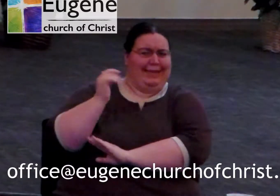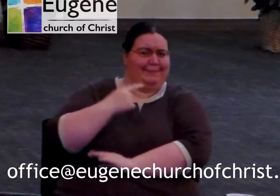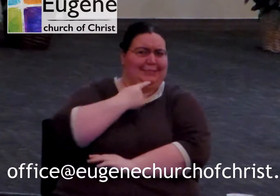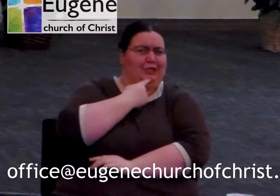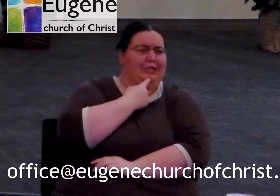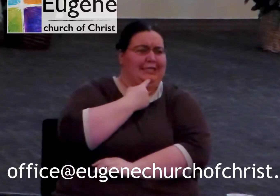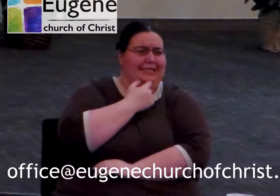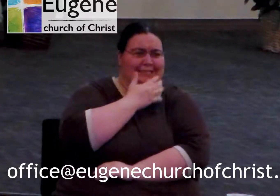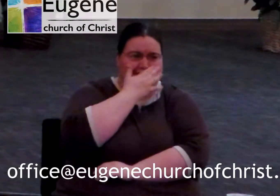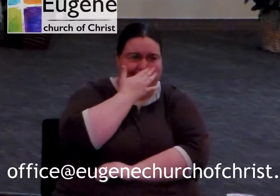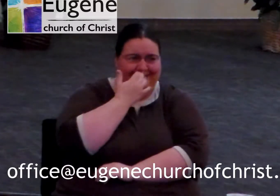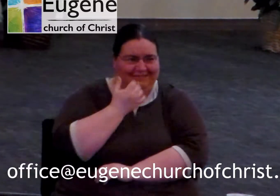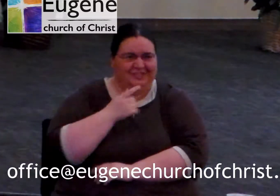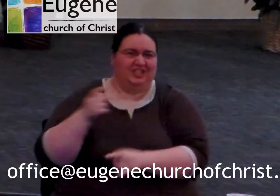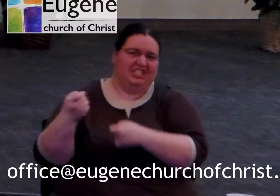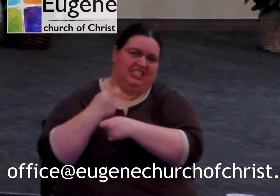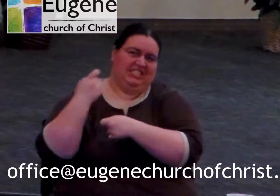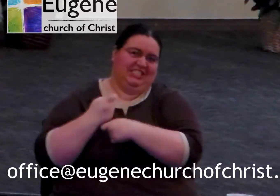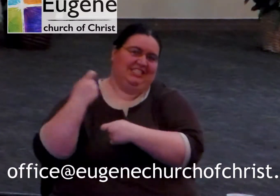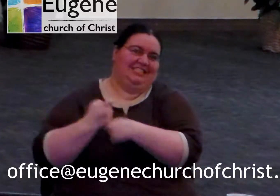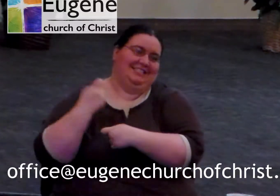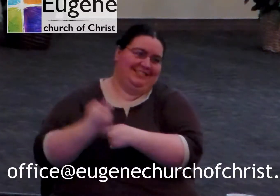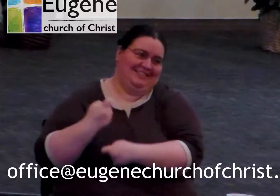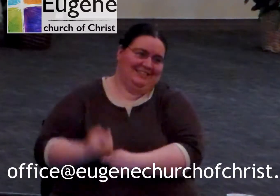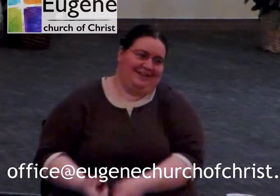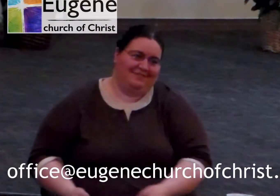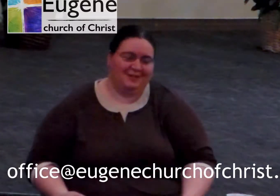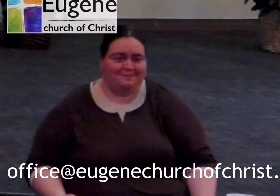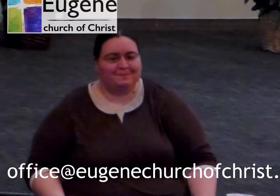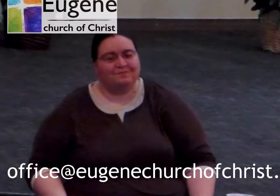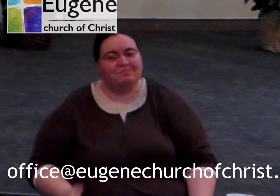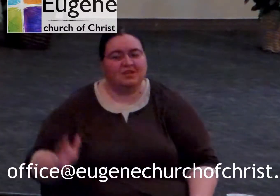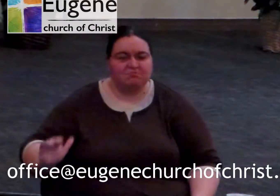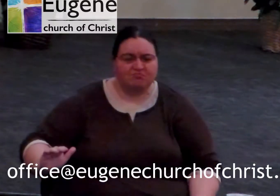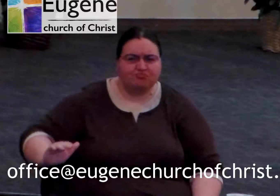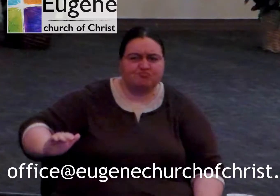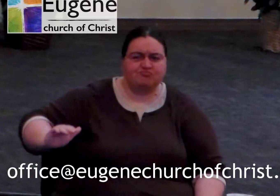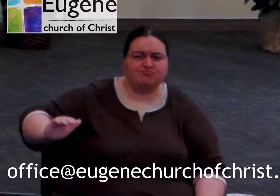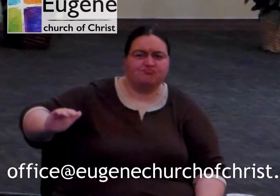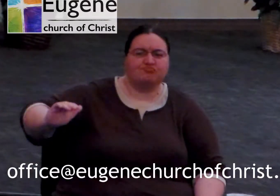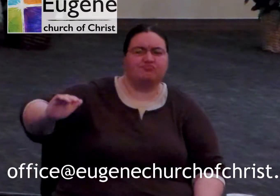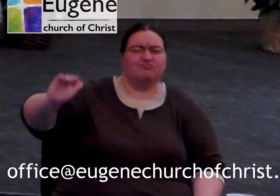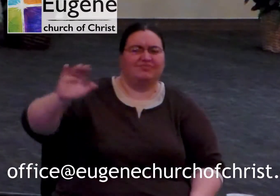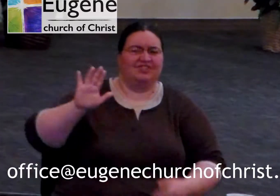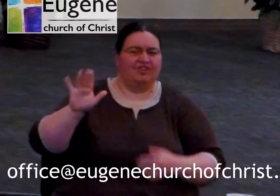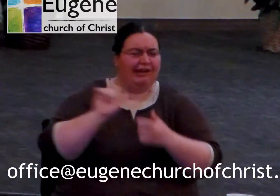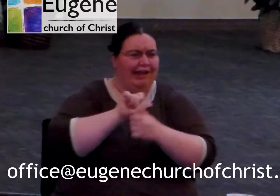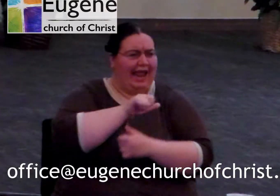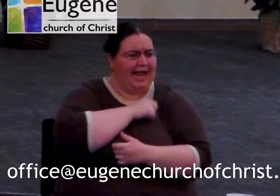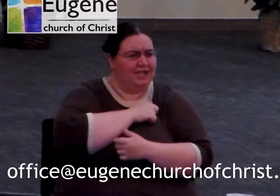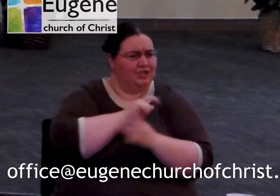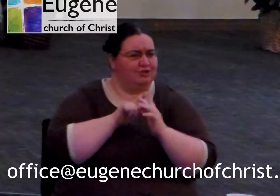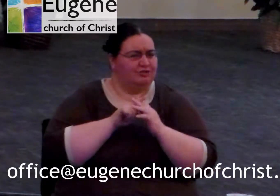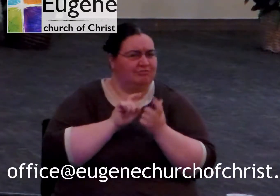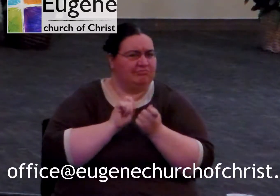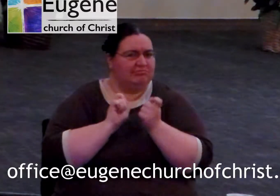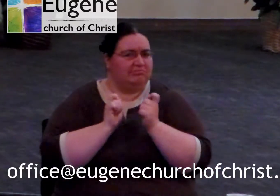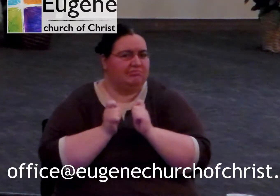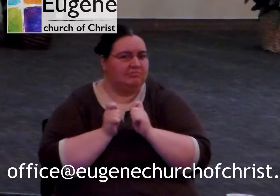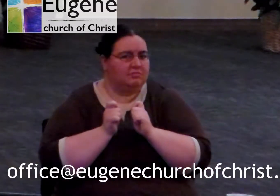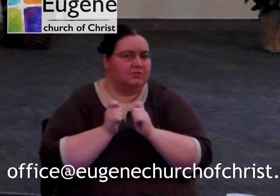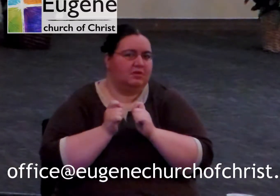high school, her attitude started changing. I noticed there was some stuff different. Her mom ended up going through another divorce. She got